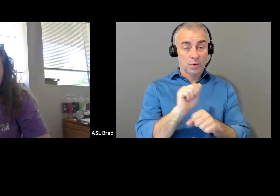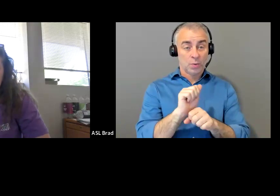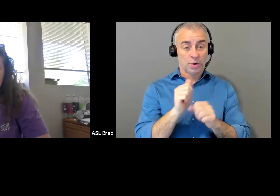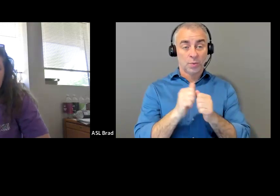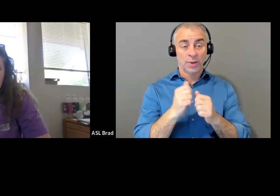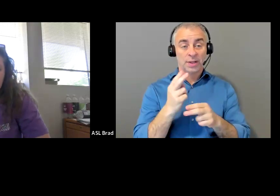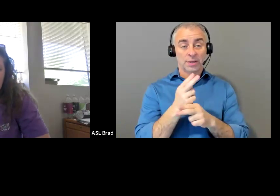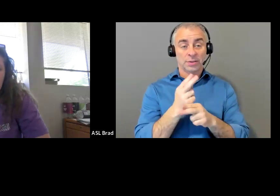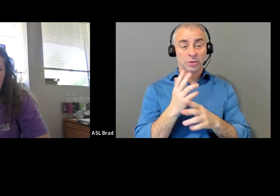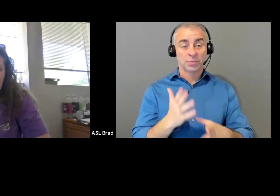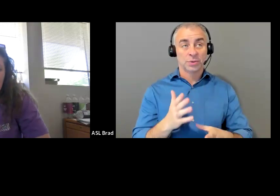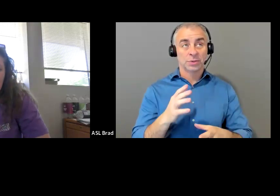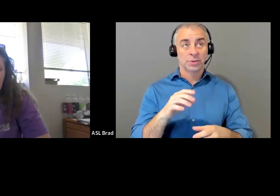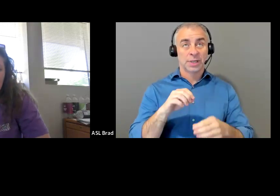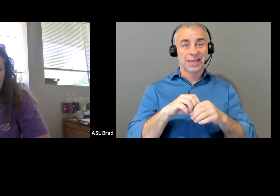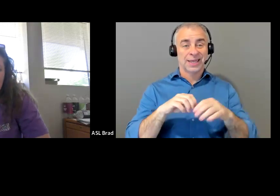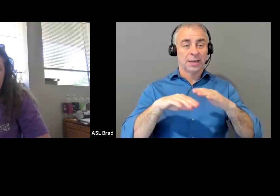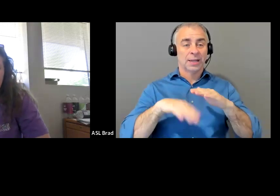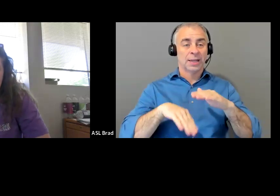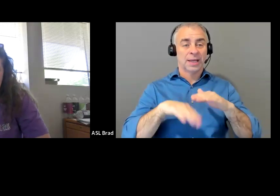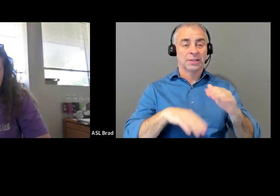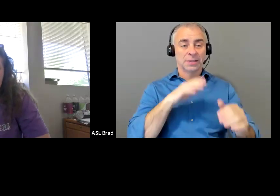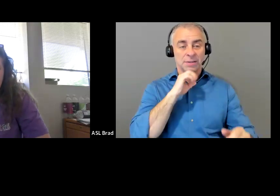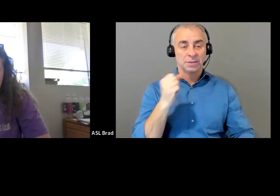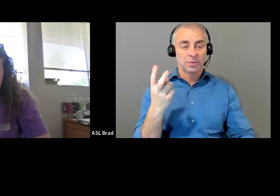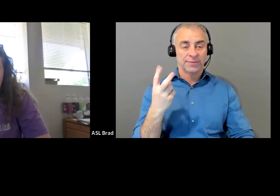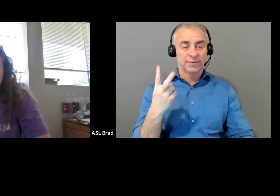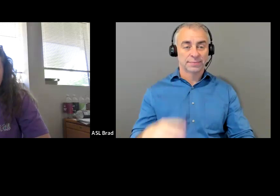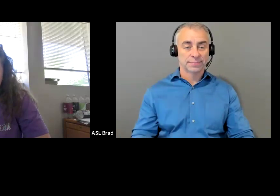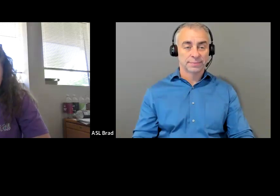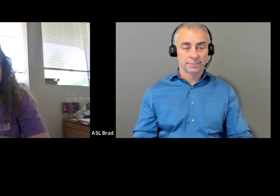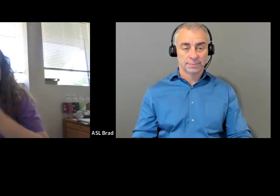consumers that are probably in that under 12 age group?